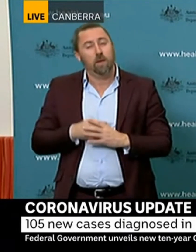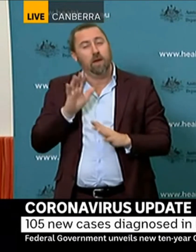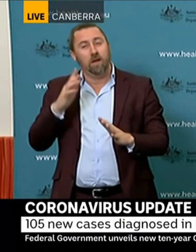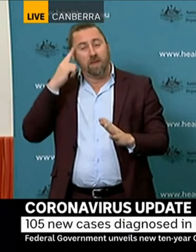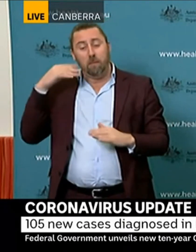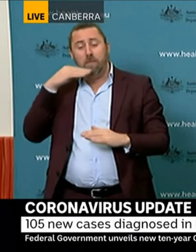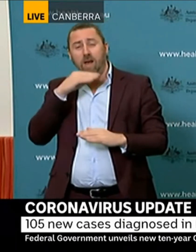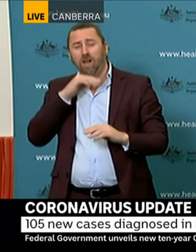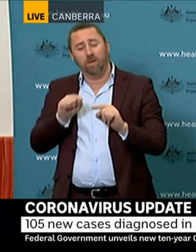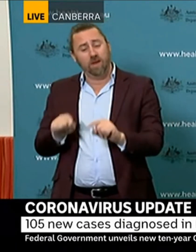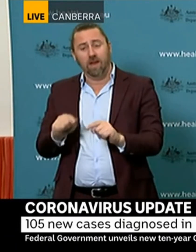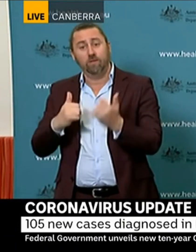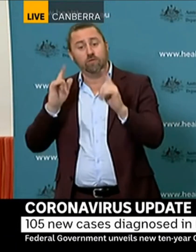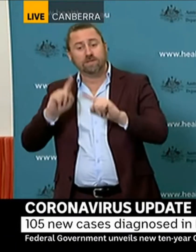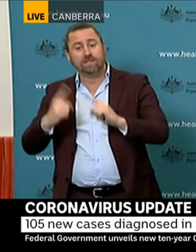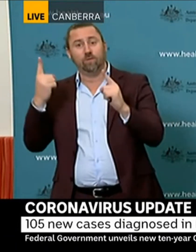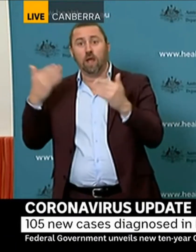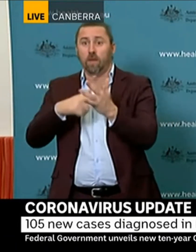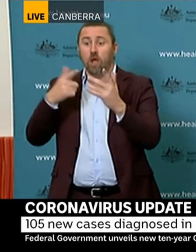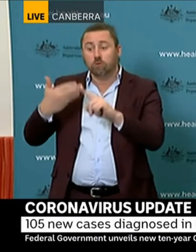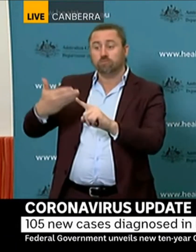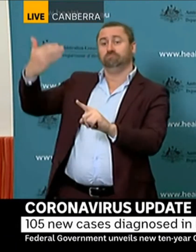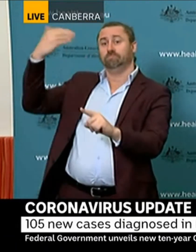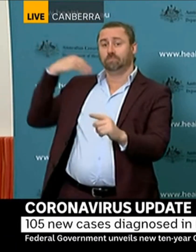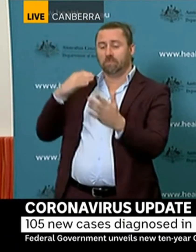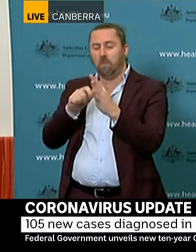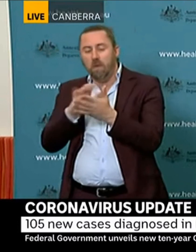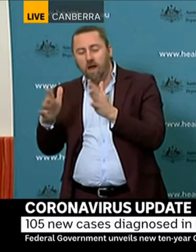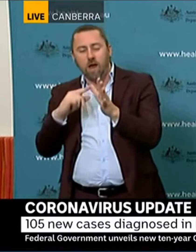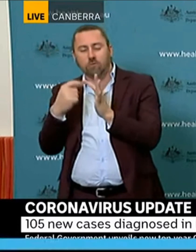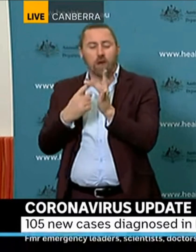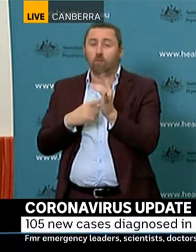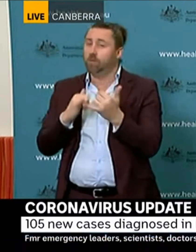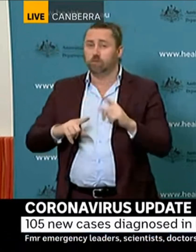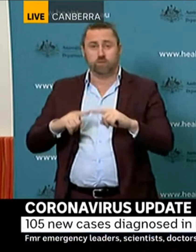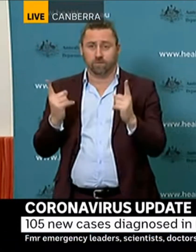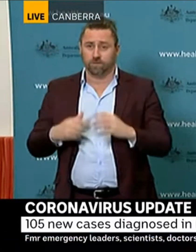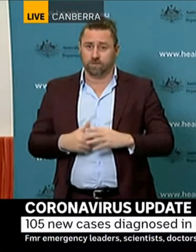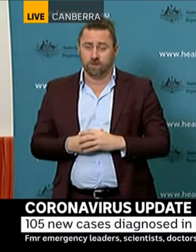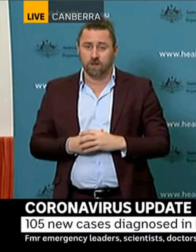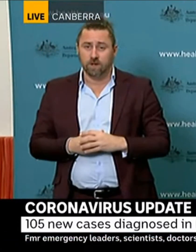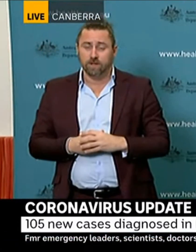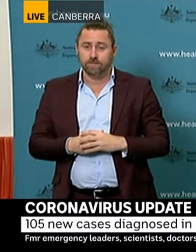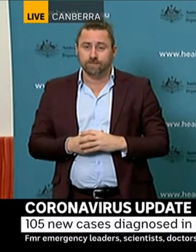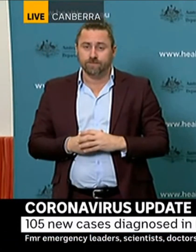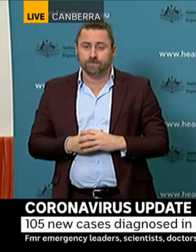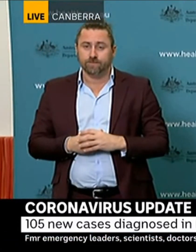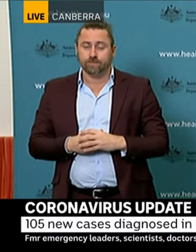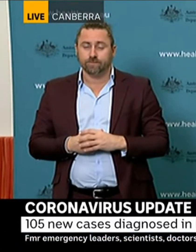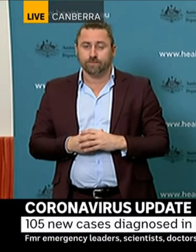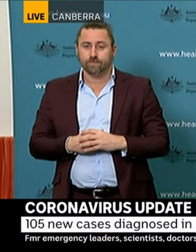Melbourne. This is a very different outbreak to the first outbreak we had. Many of the people who are continuing